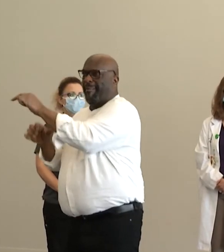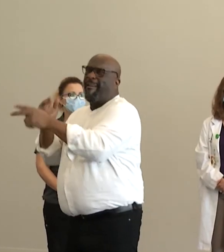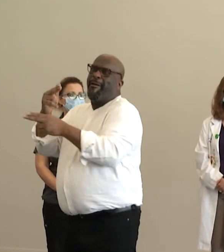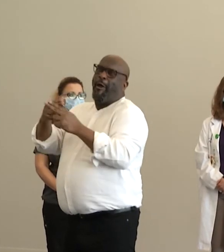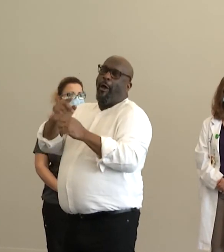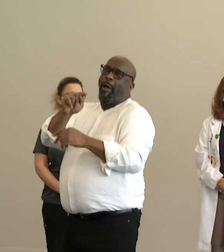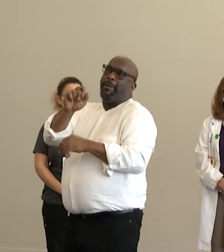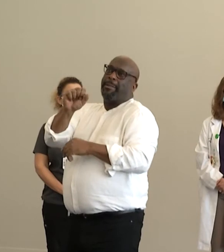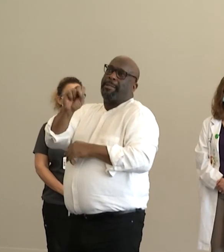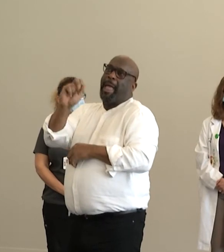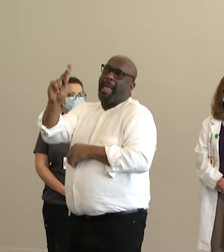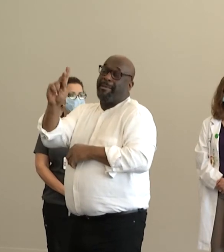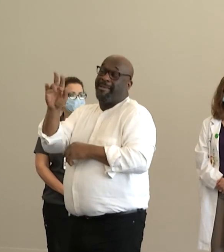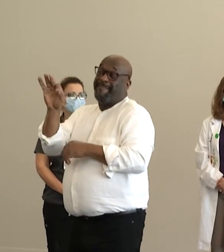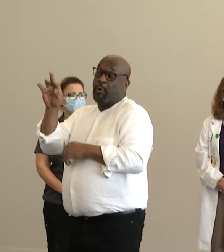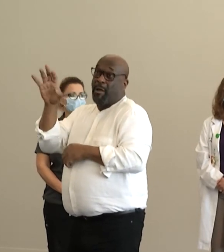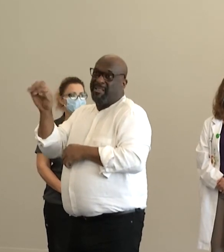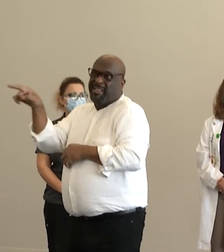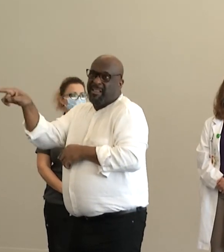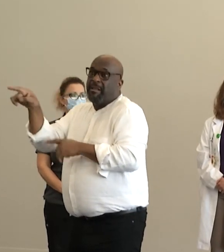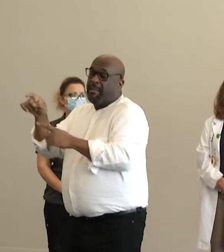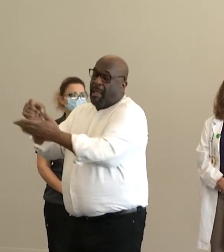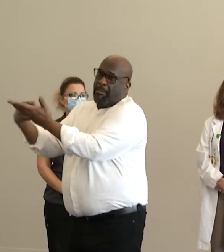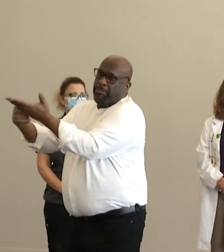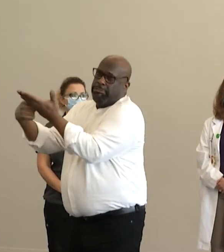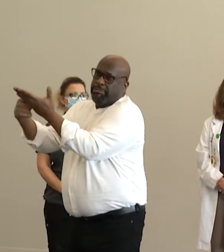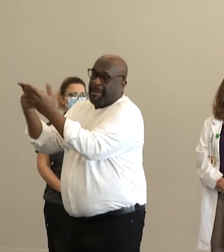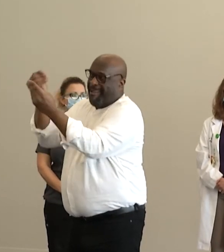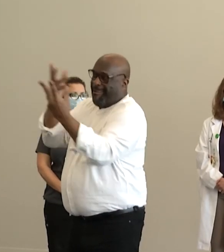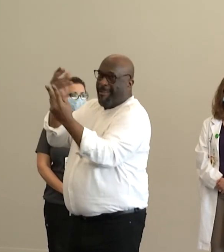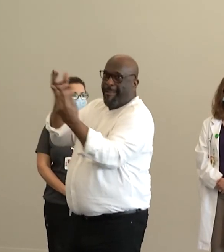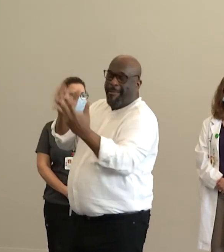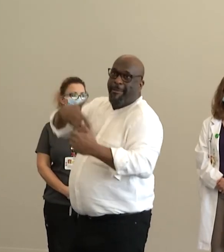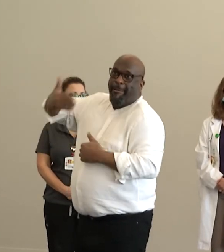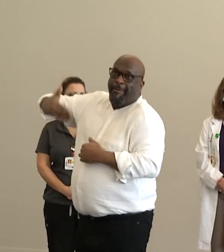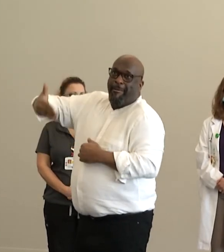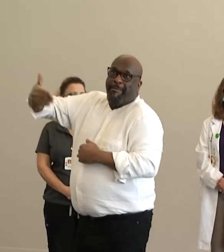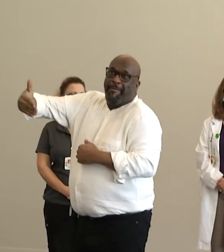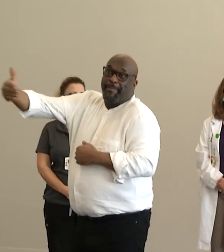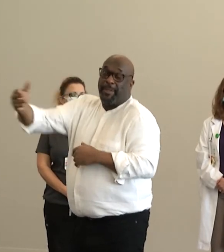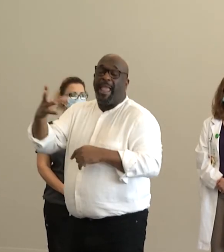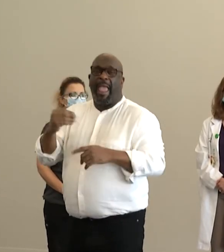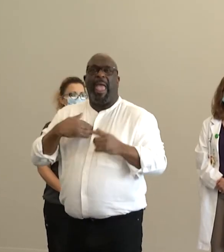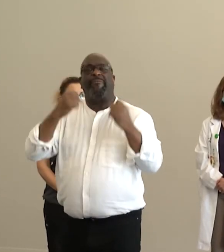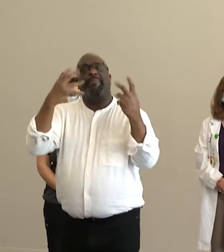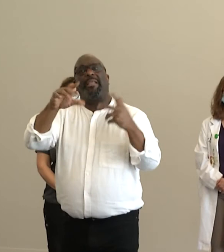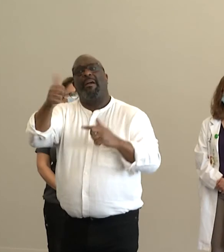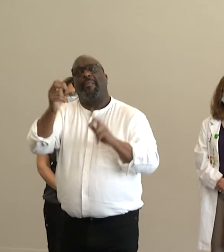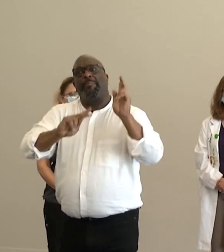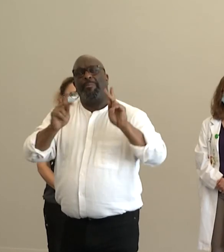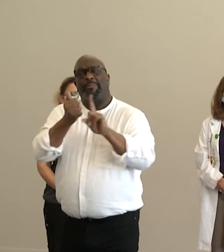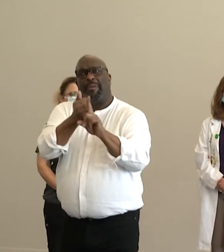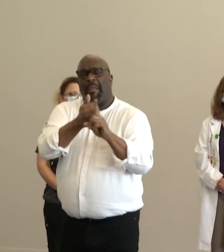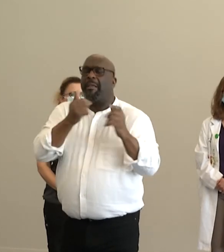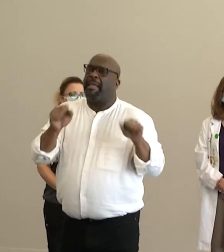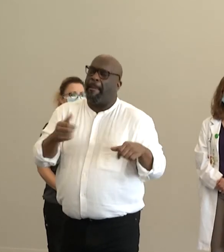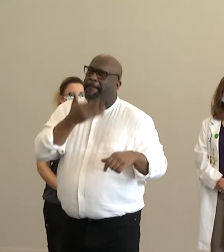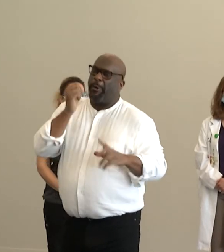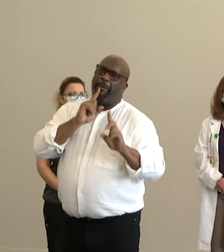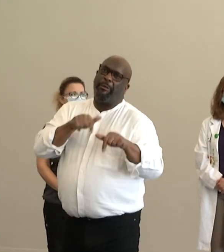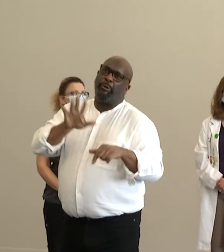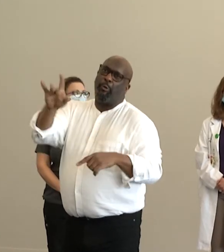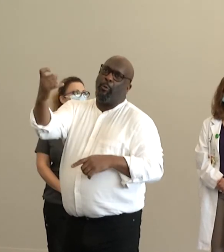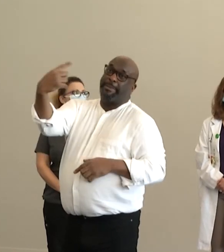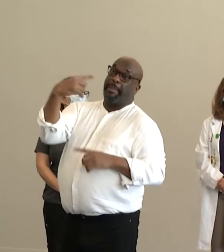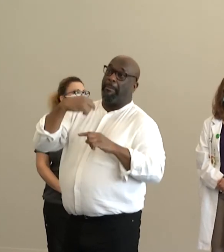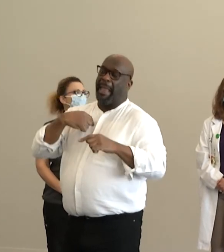regularly updates us and debriefs us, and there's multiple people that could probably answer that question better. I'm more on the